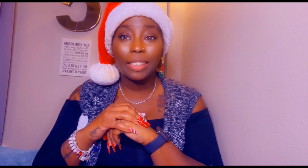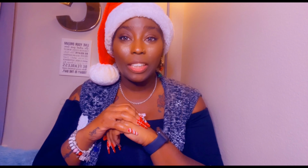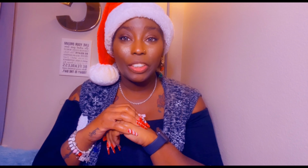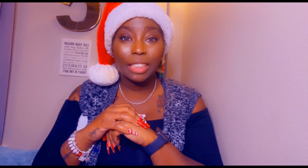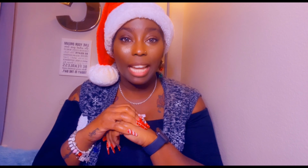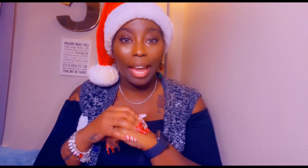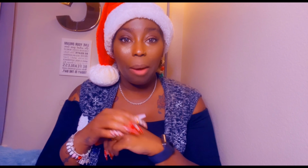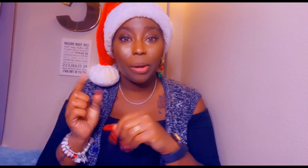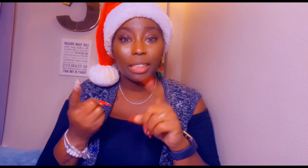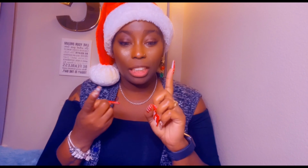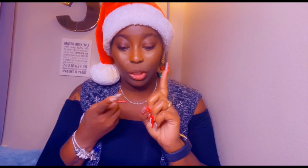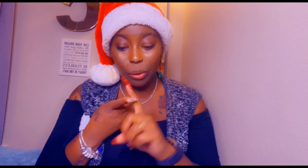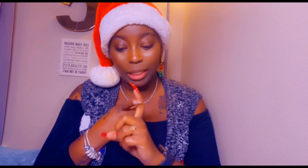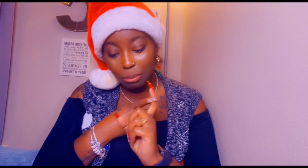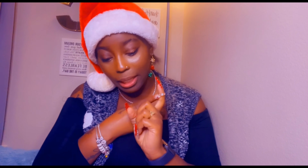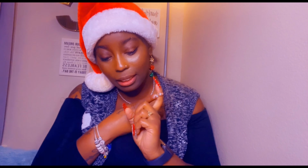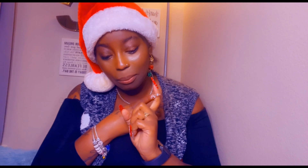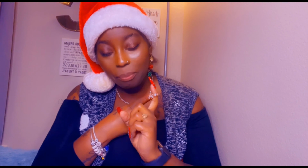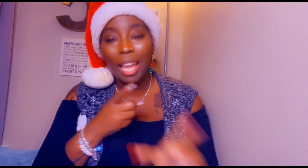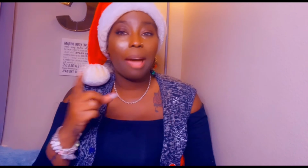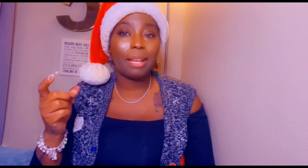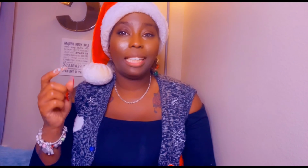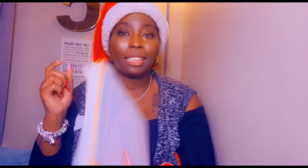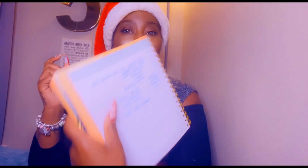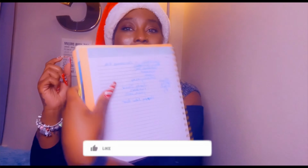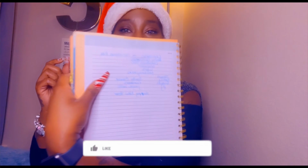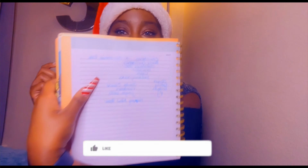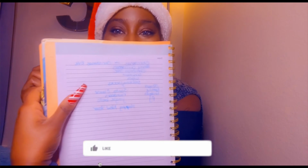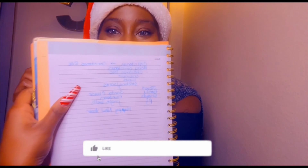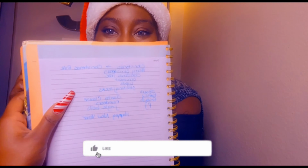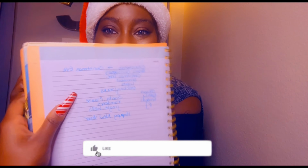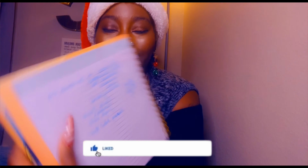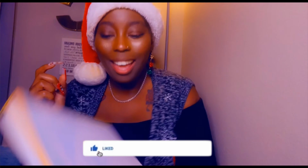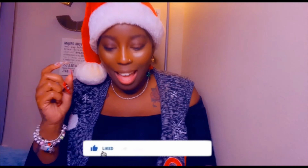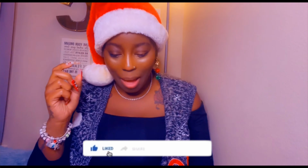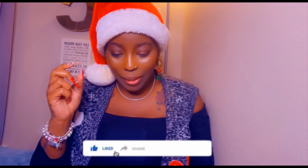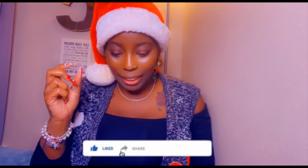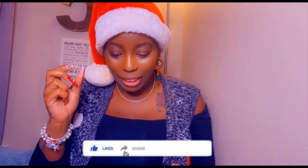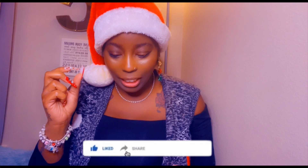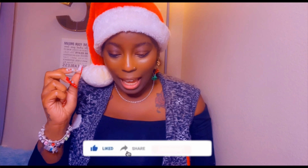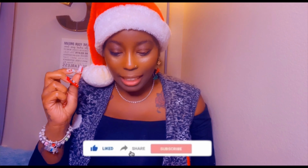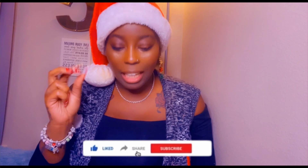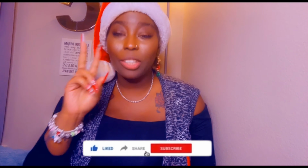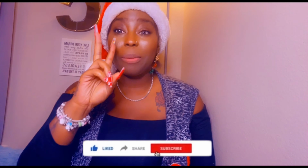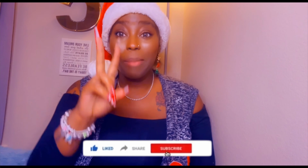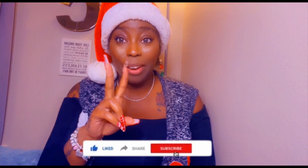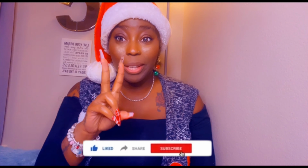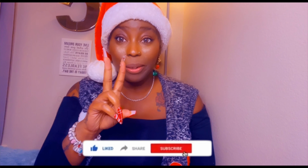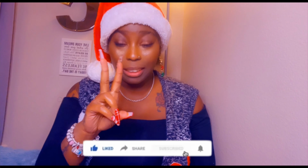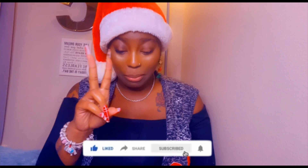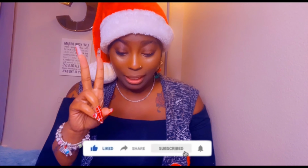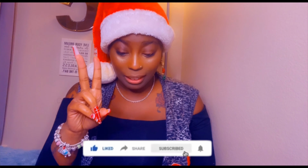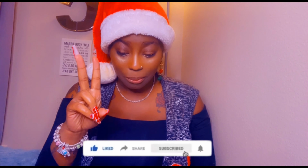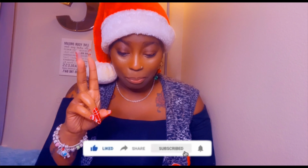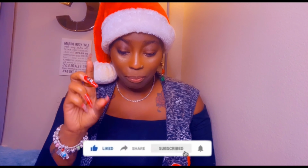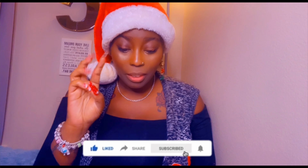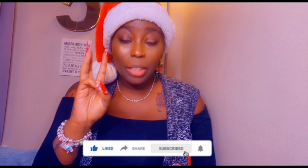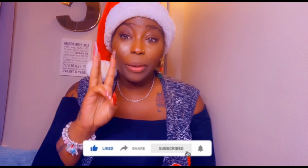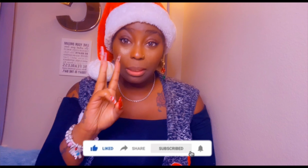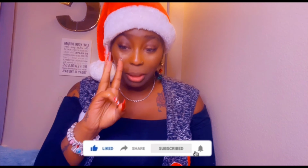teach you tonight, I'm going to teach you Christmas. I have my list, y'all. I'm going to teach you guys how to do Merry Christmas, Christmas